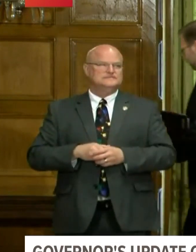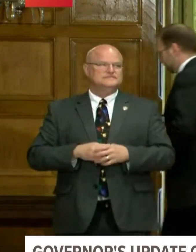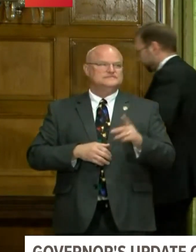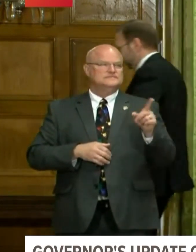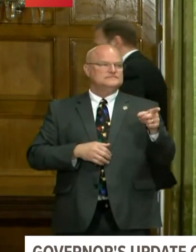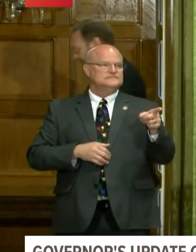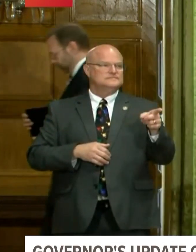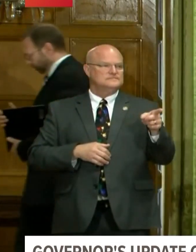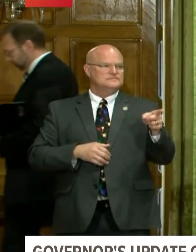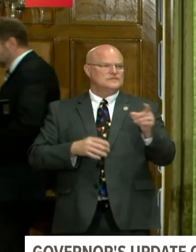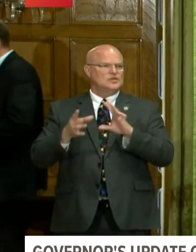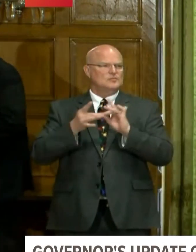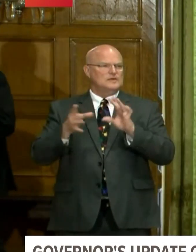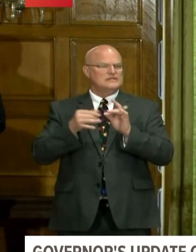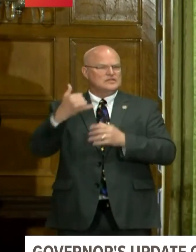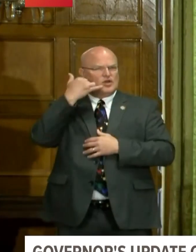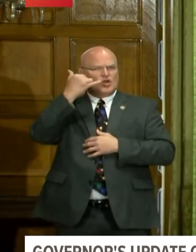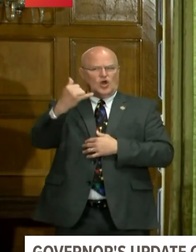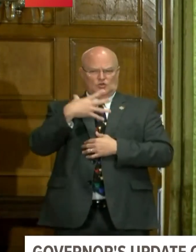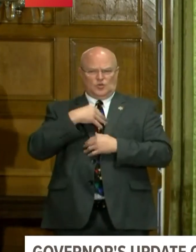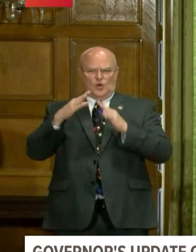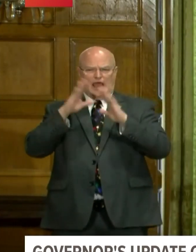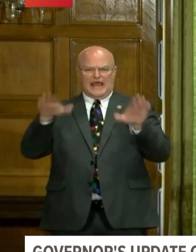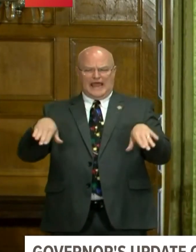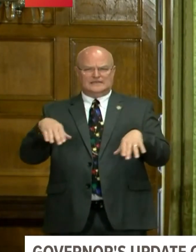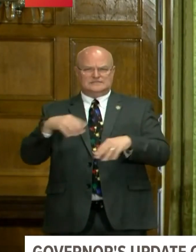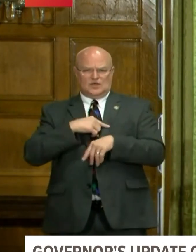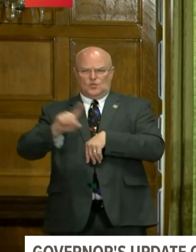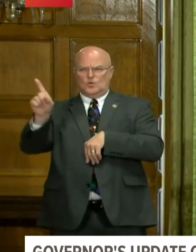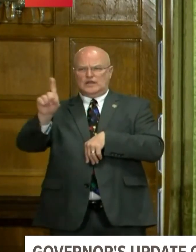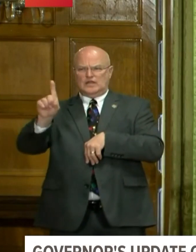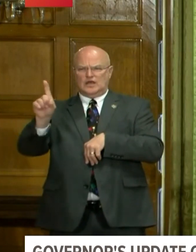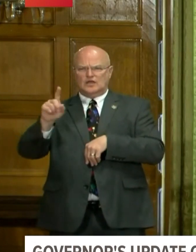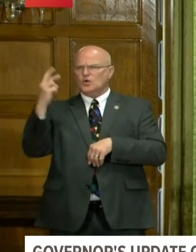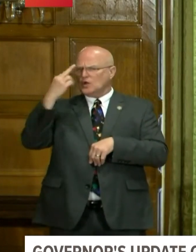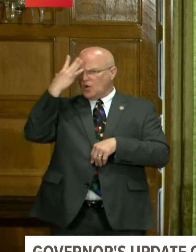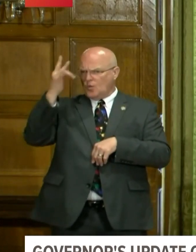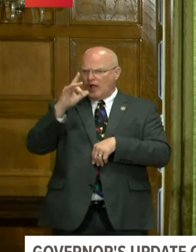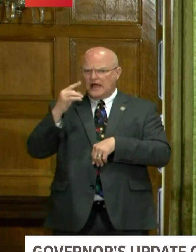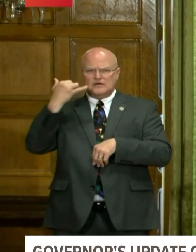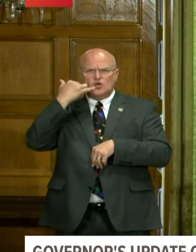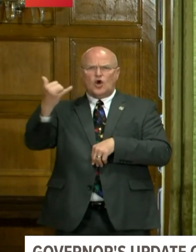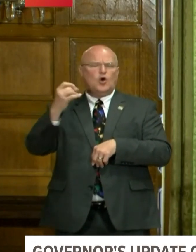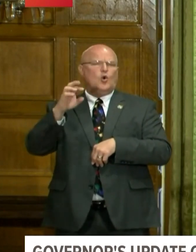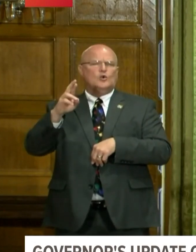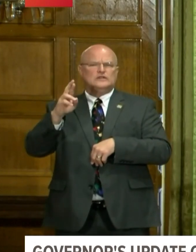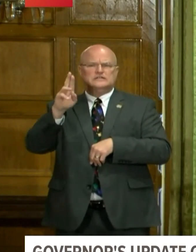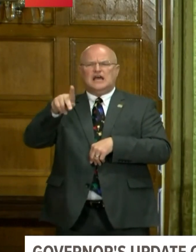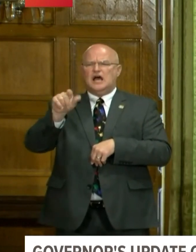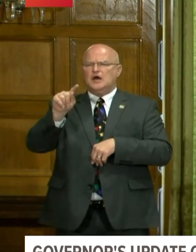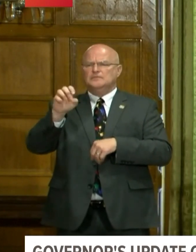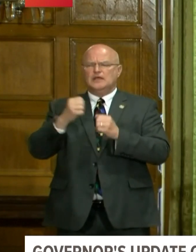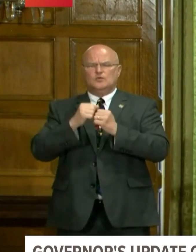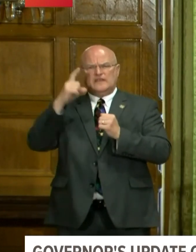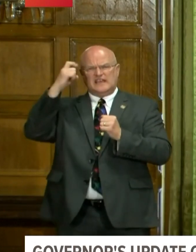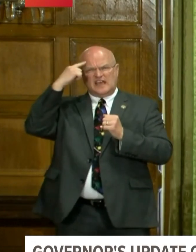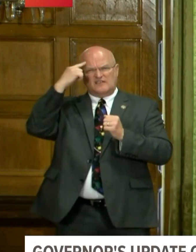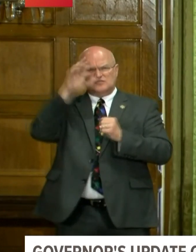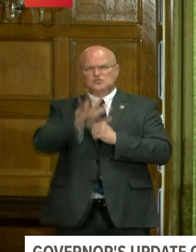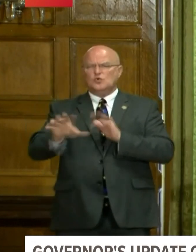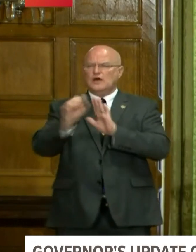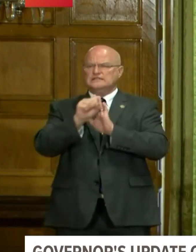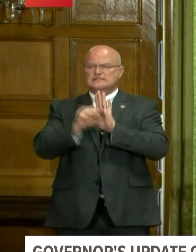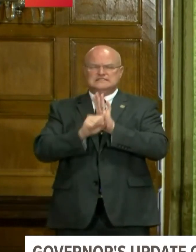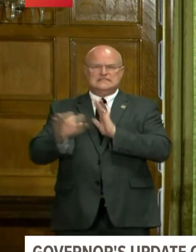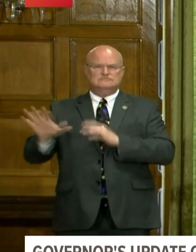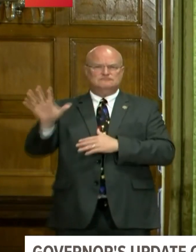Yes, ma'am. You mentioned a call with the White House at 1 p.m. Is there a specific reason for this call, or is it more of an update with the governors and President Trump? Or?